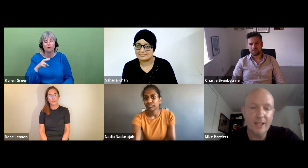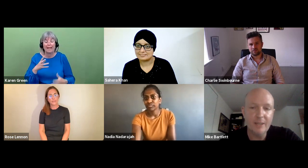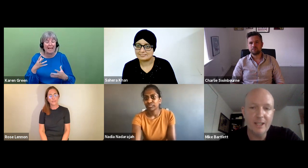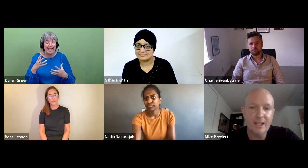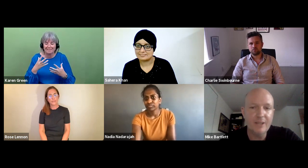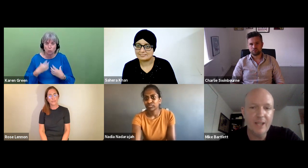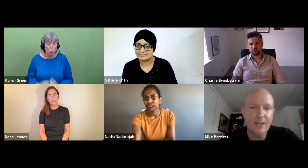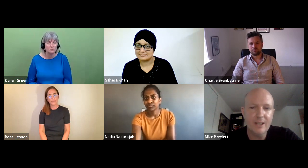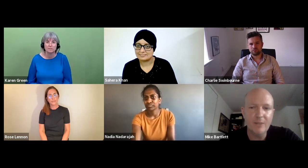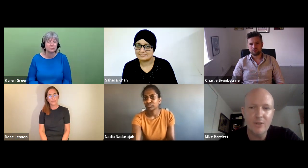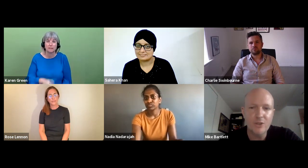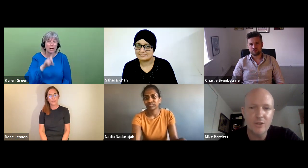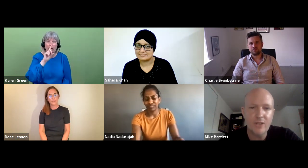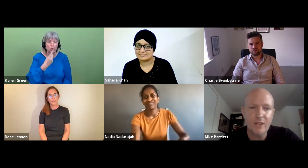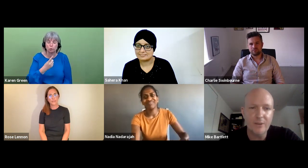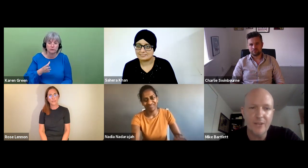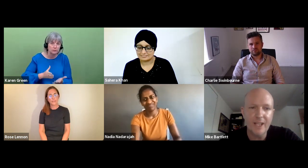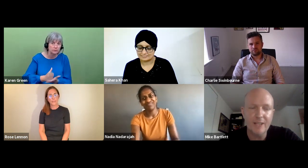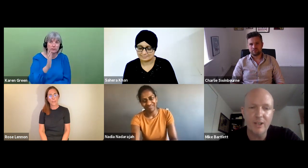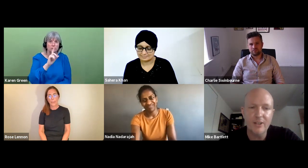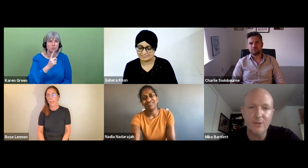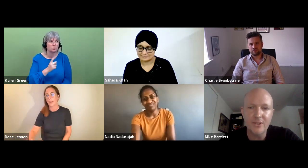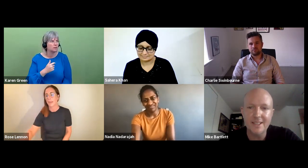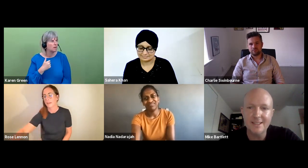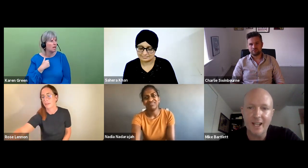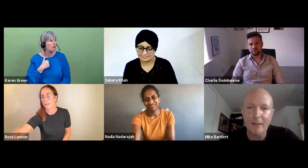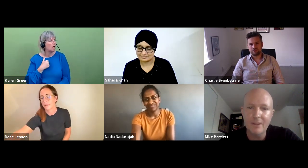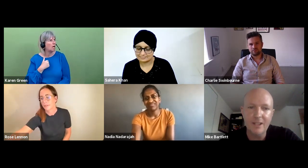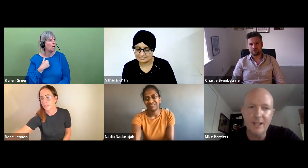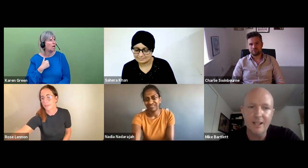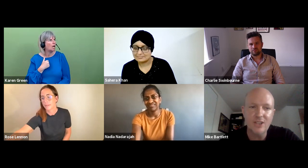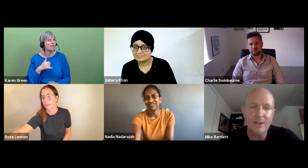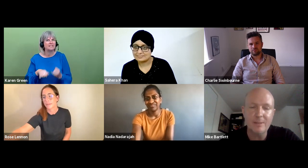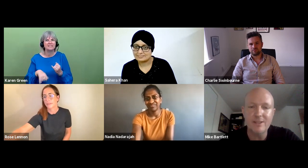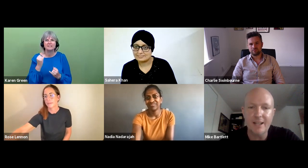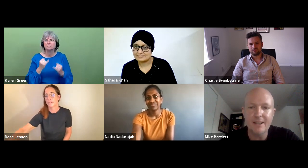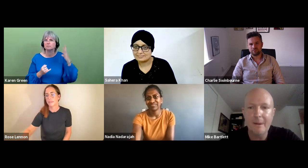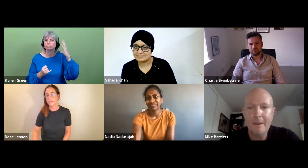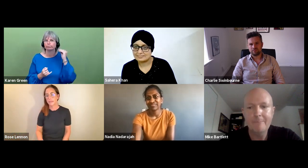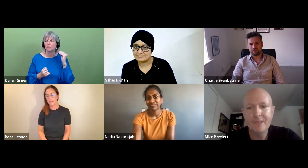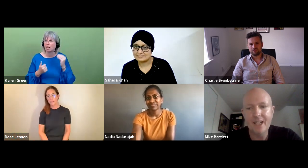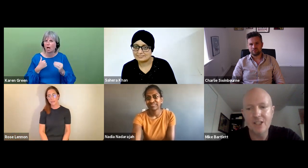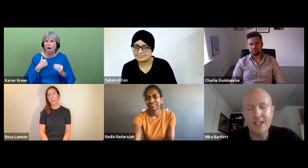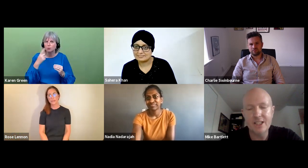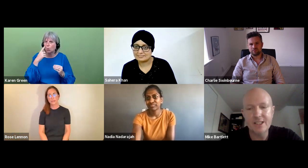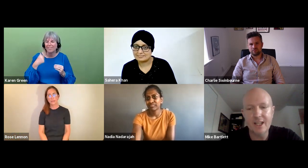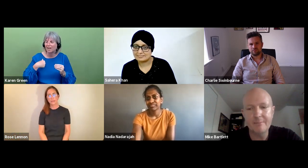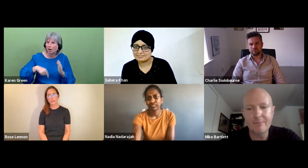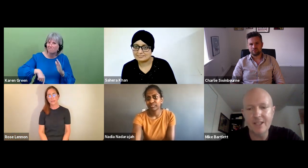mean, and even now, I'm not sure I've done a full day in rehearsals since it happened, and so I suppose that changes. I don't